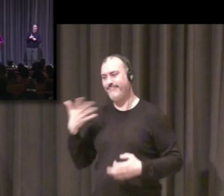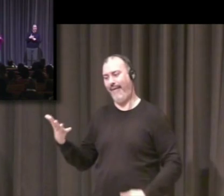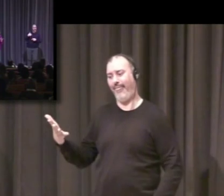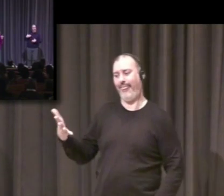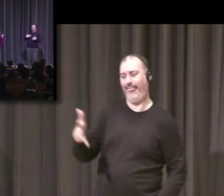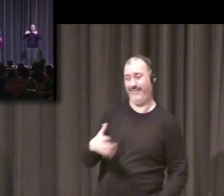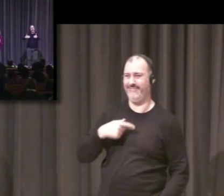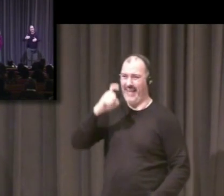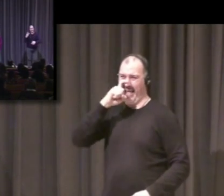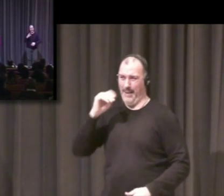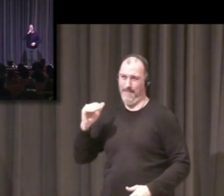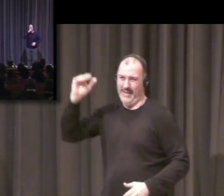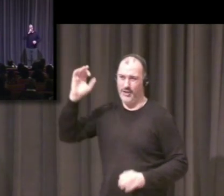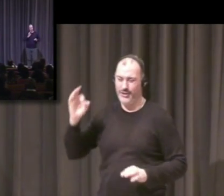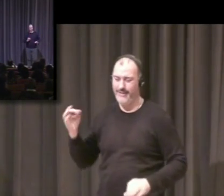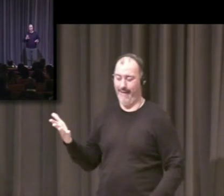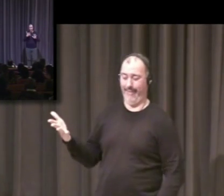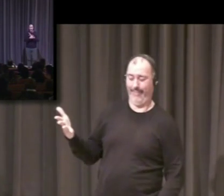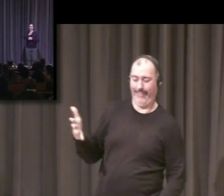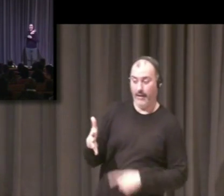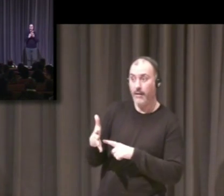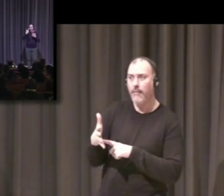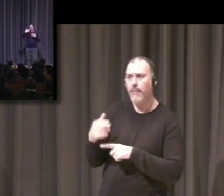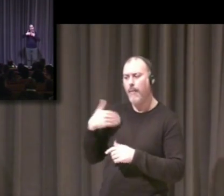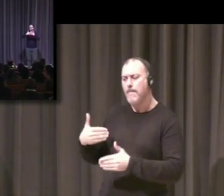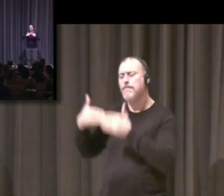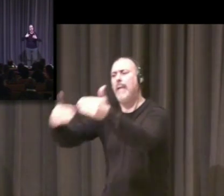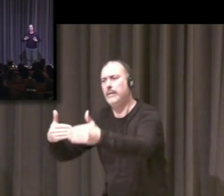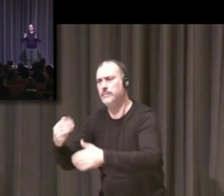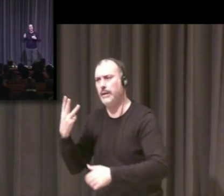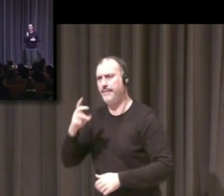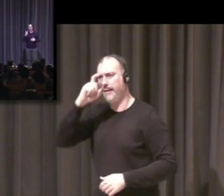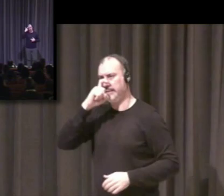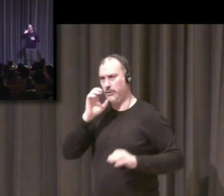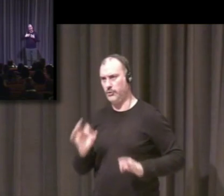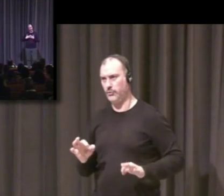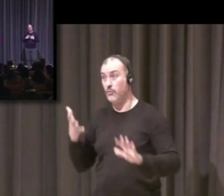bilinguals than with monolinguals. So it's good for your brain.